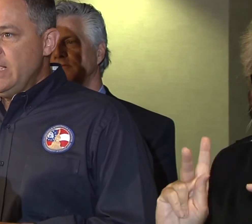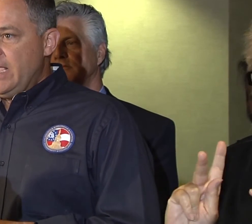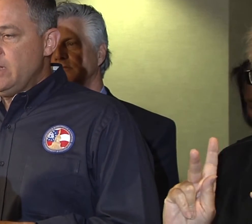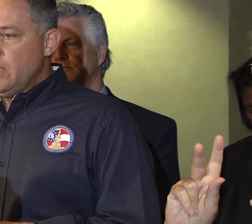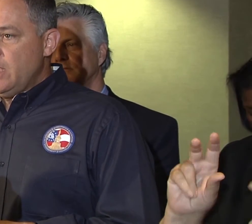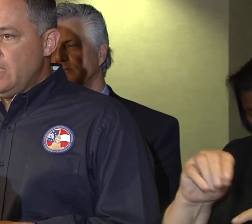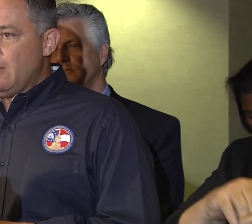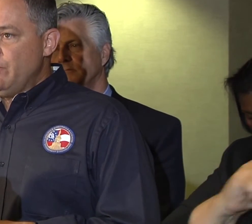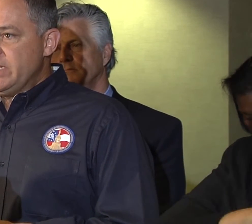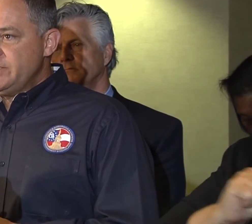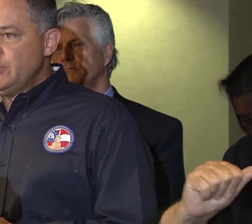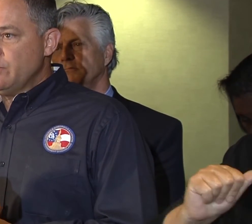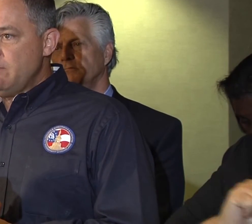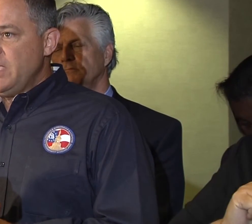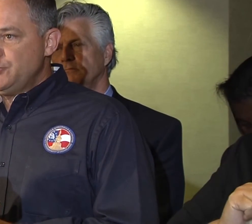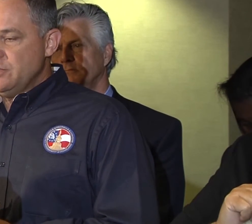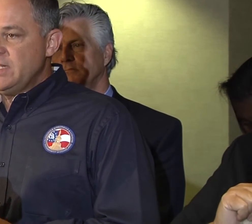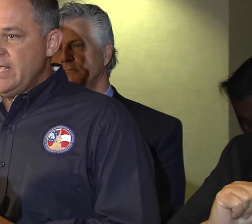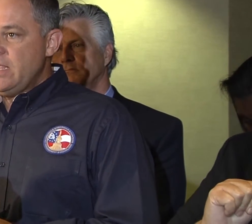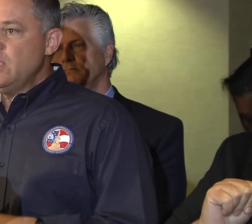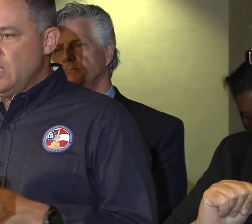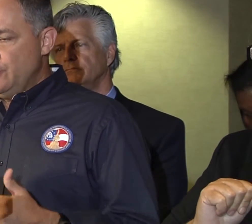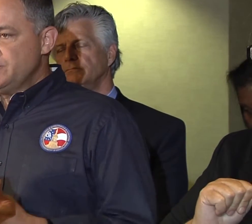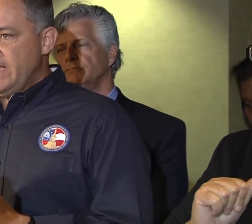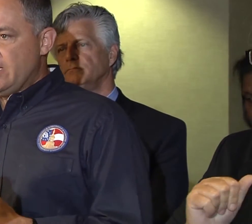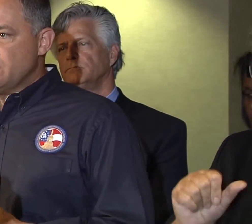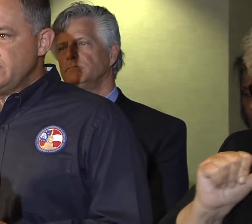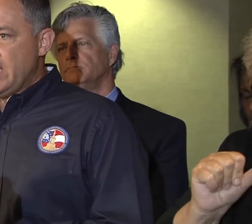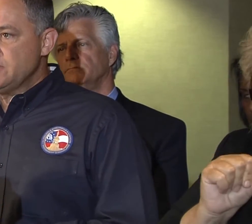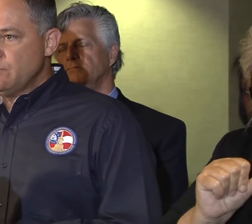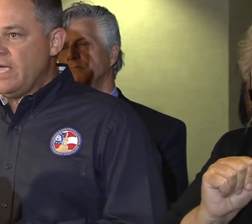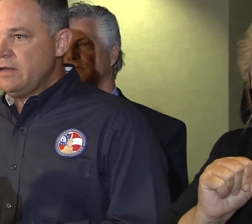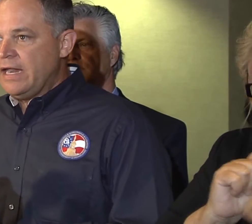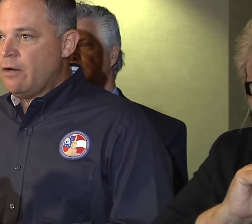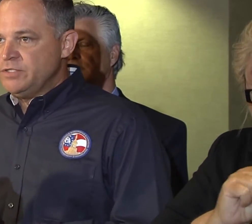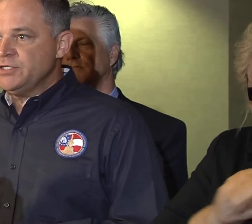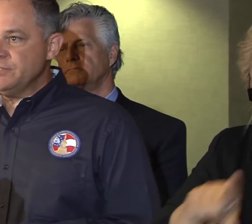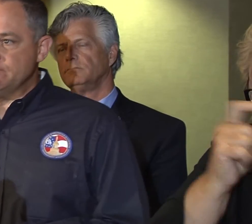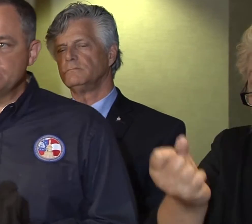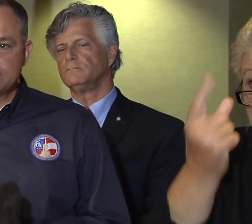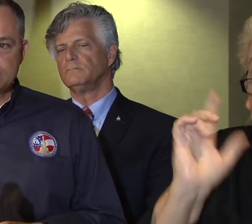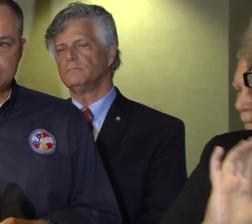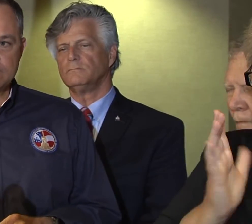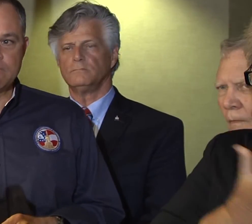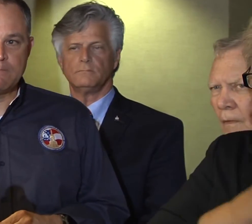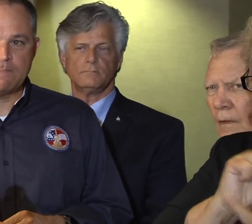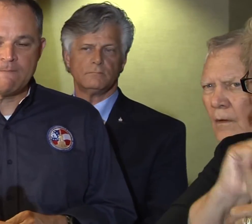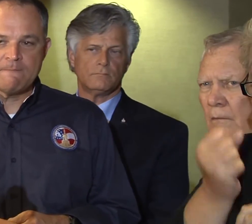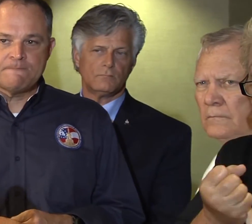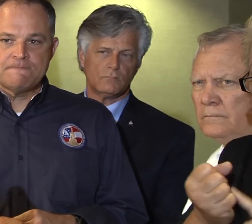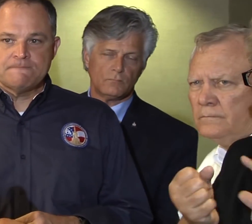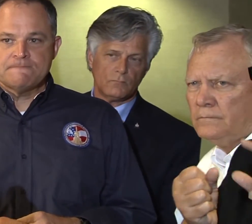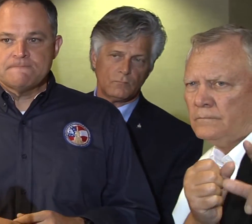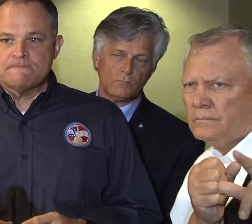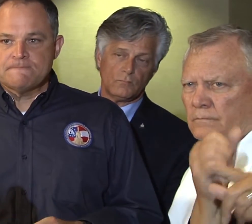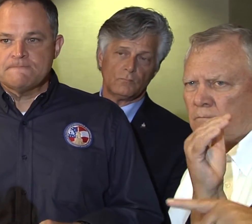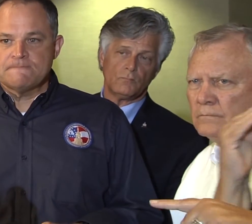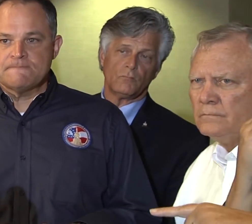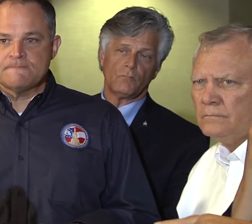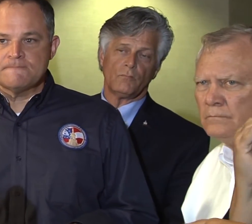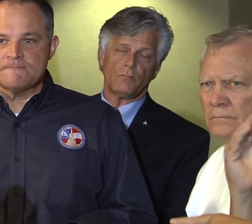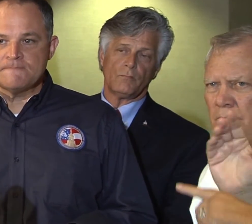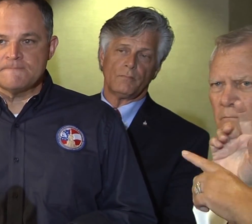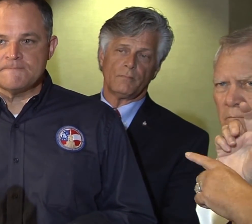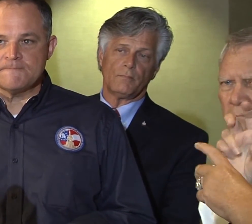Atlanta, and we continually make sure that they understand our status and our position. I know this is difficult to quantify, but from